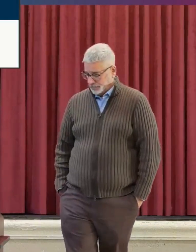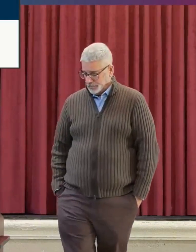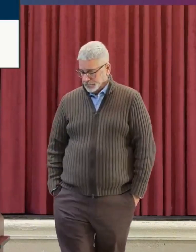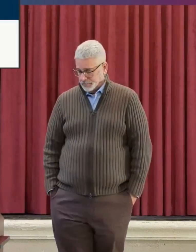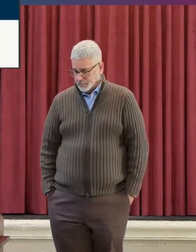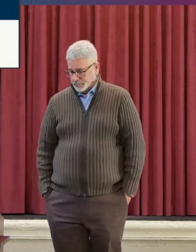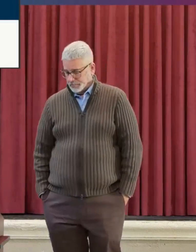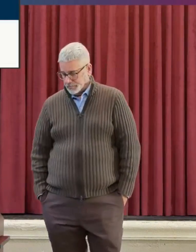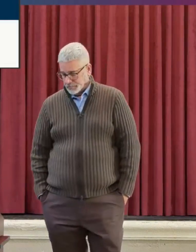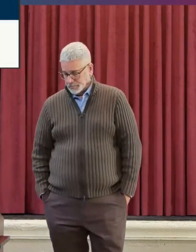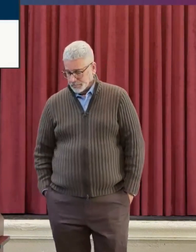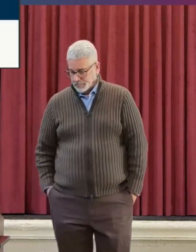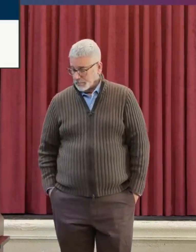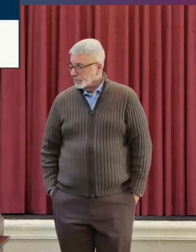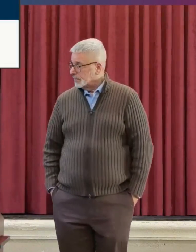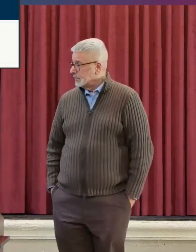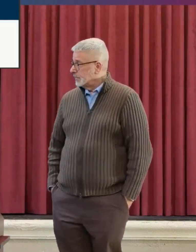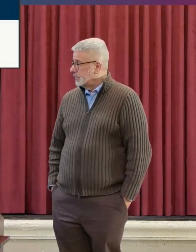So,